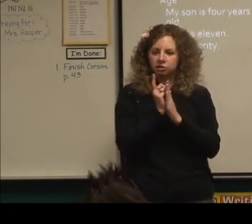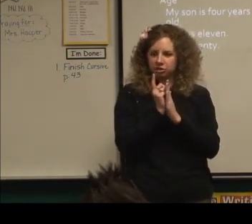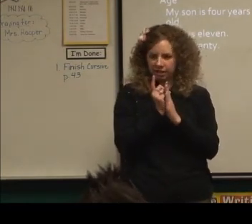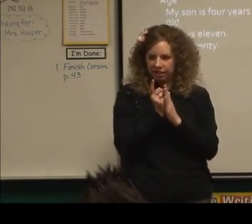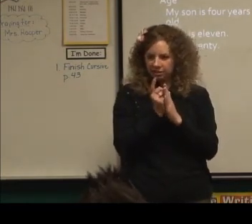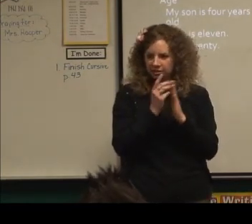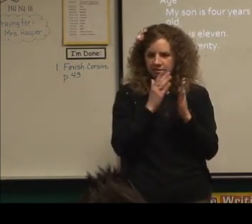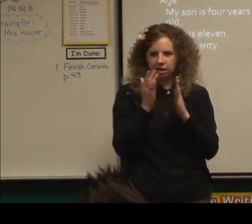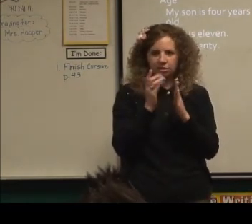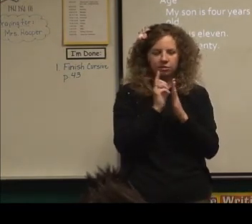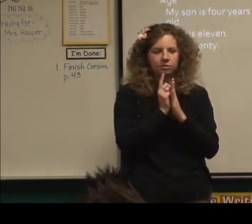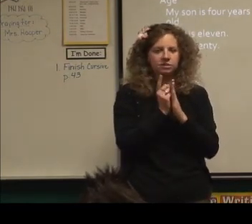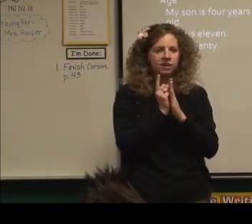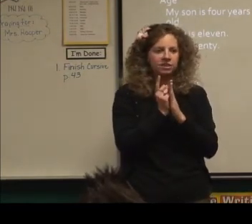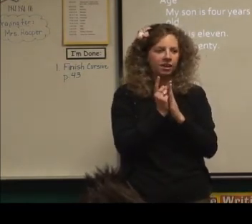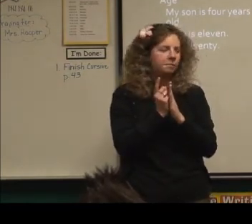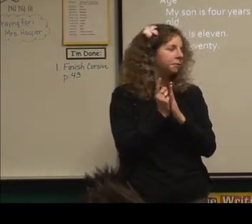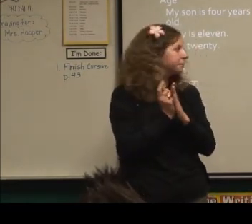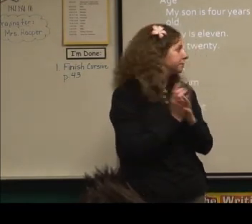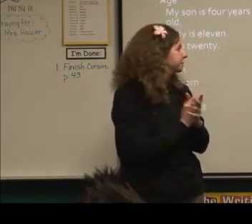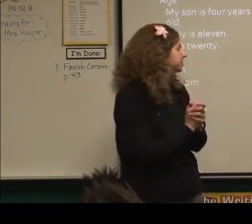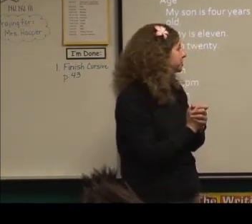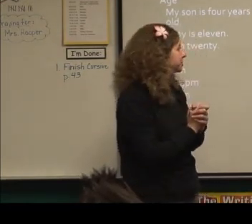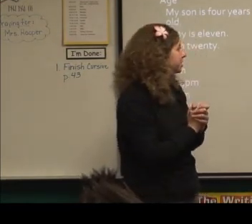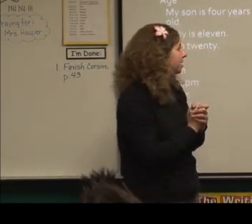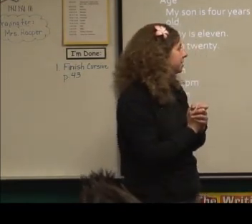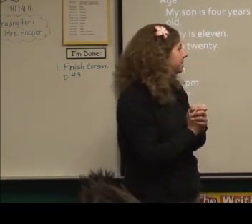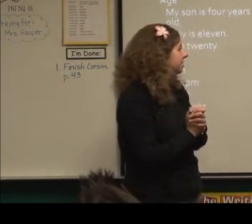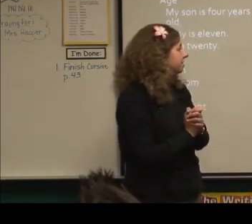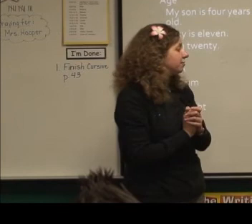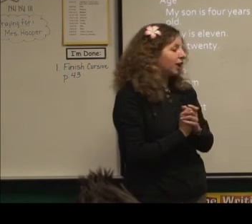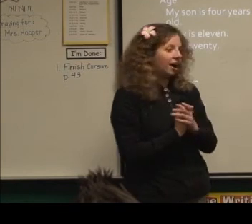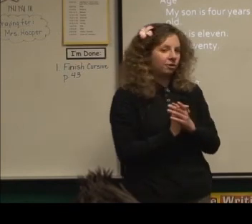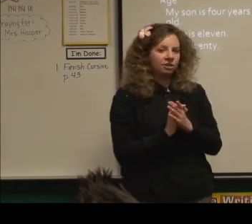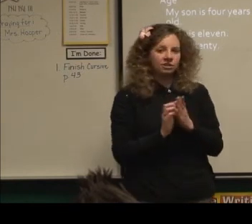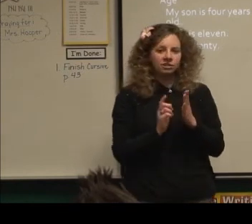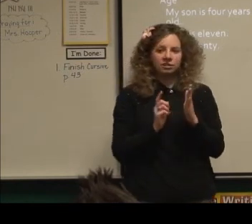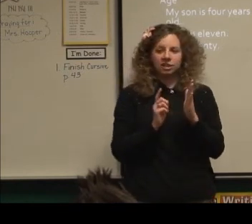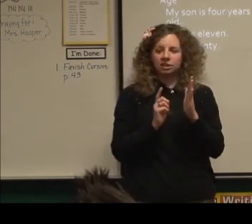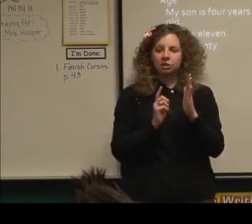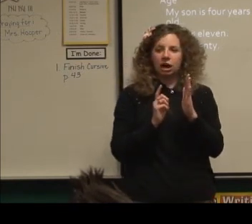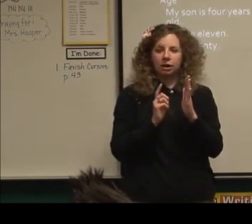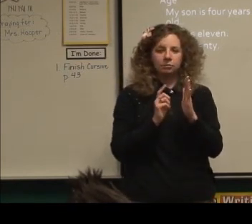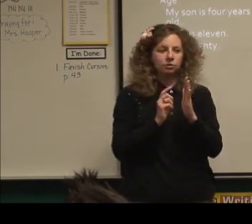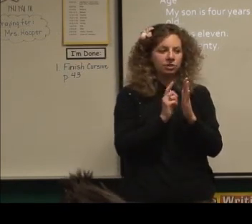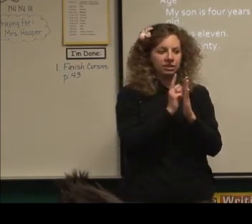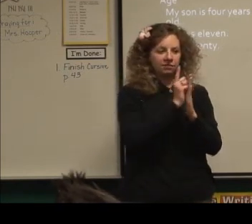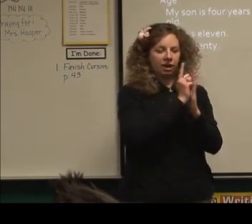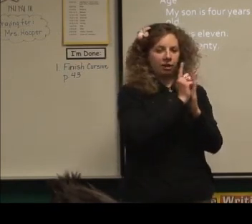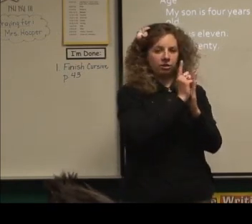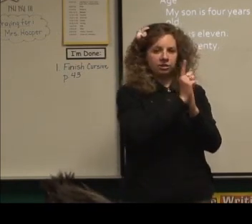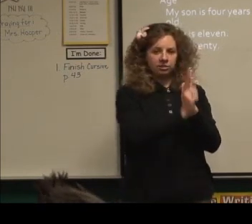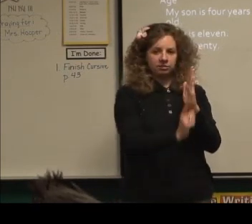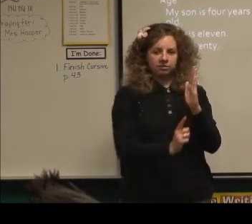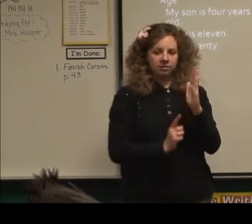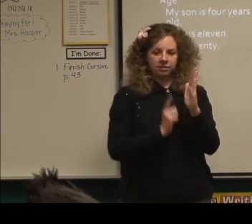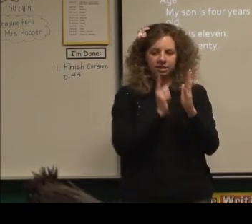or seconds, however you want to divide that up. So you can do that. For hours, then the sign for hours is